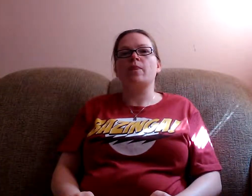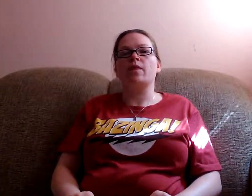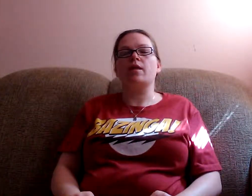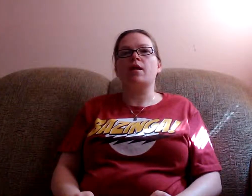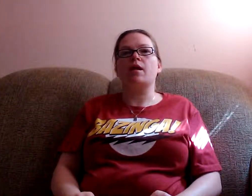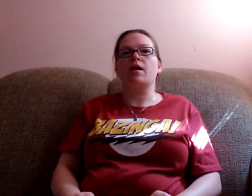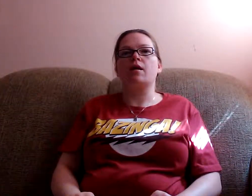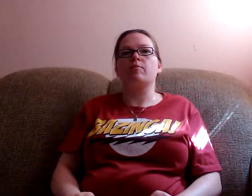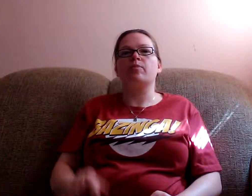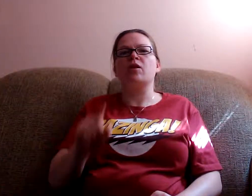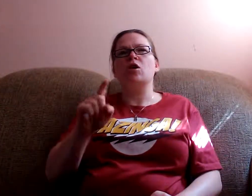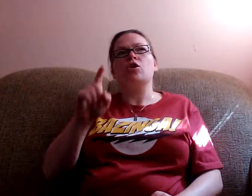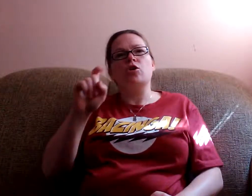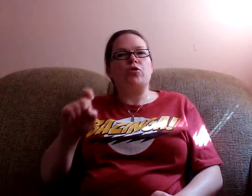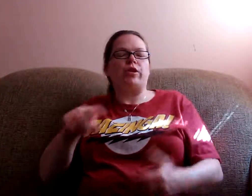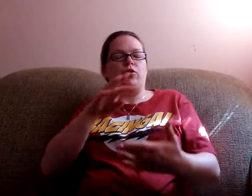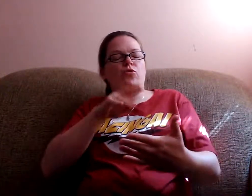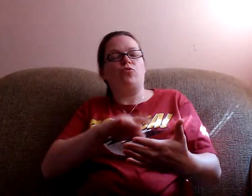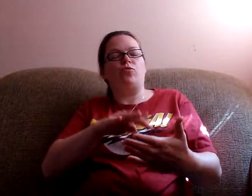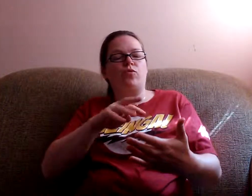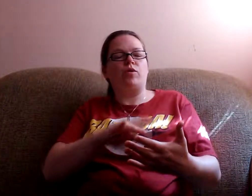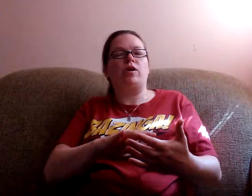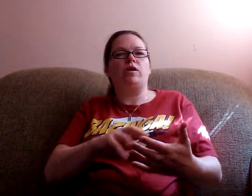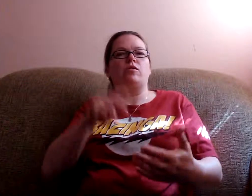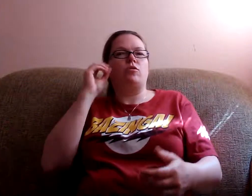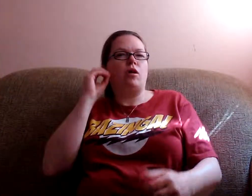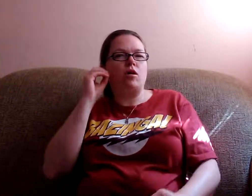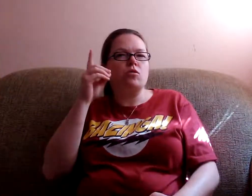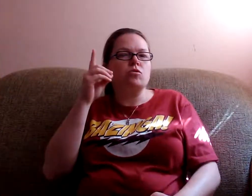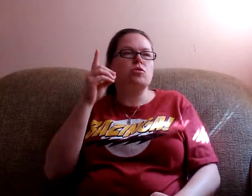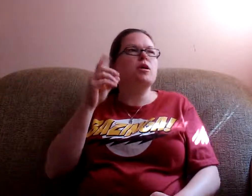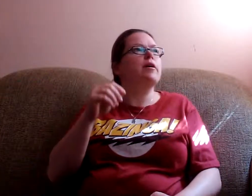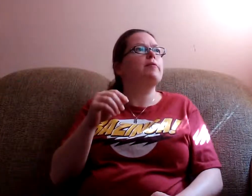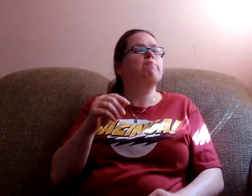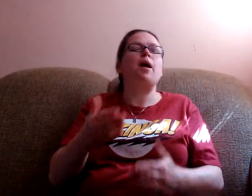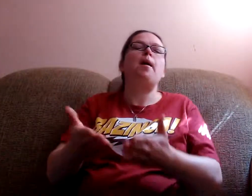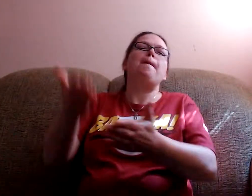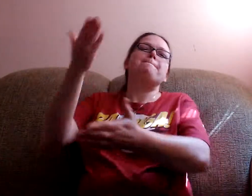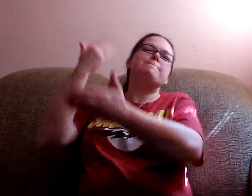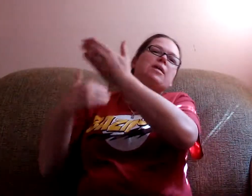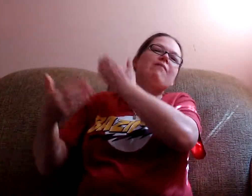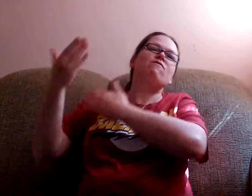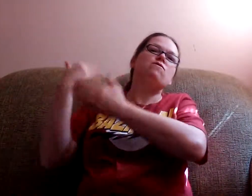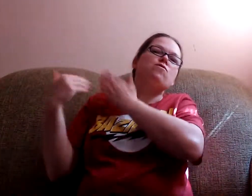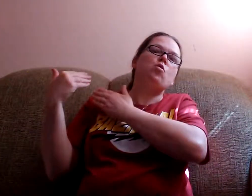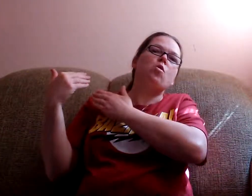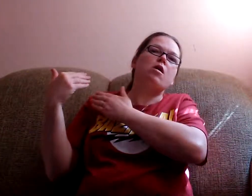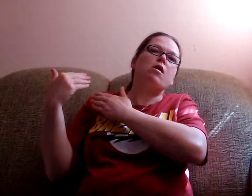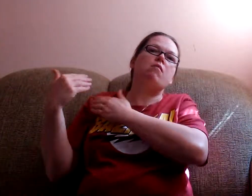the man, though, we have to look at the humble beginnings of his father. We've got to look at the town that he came